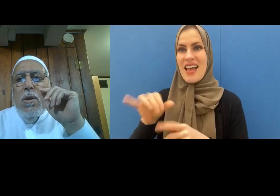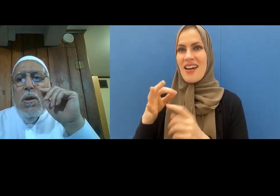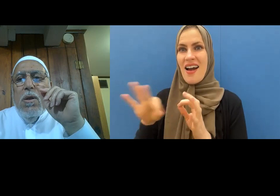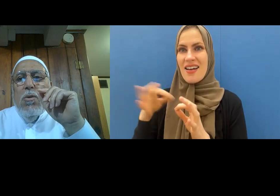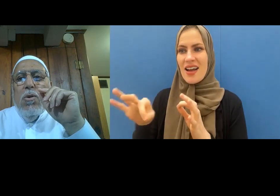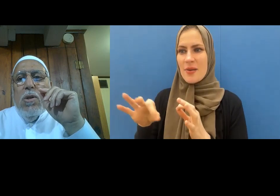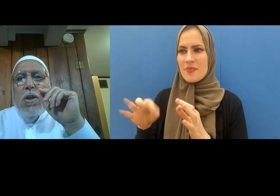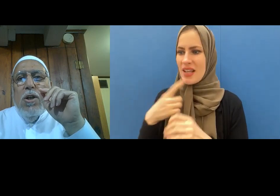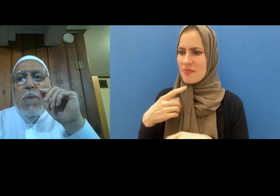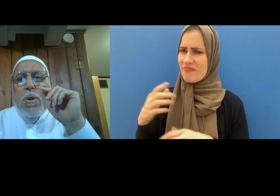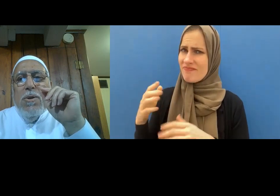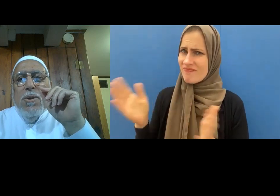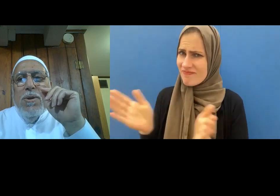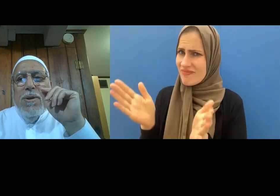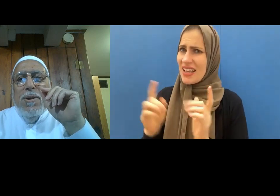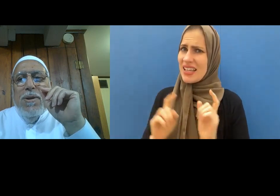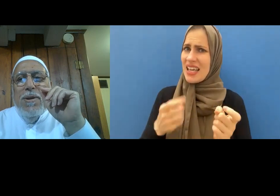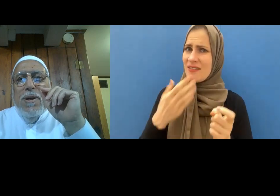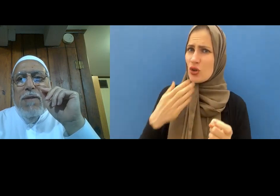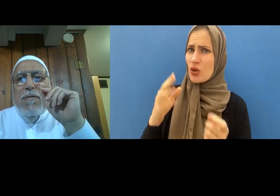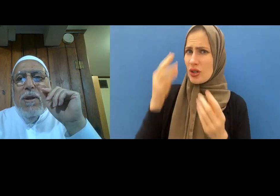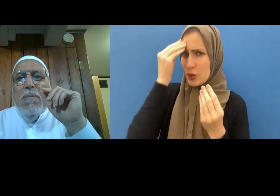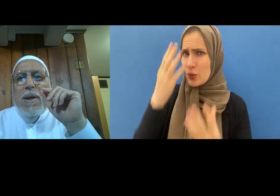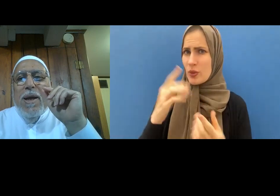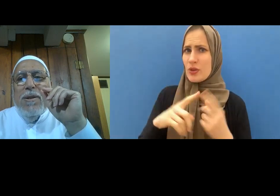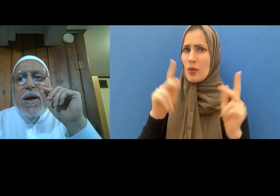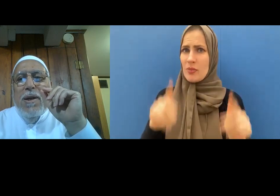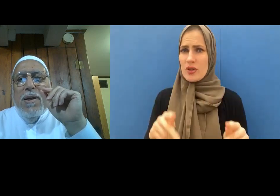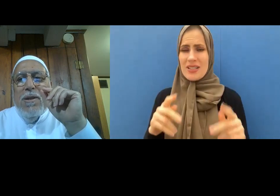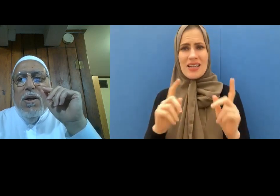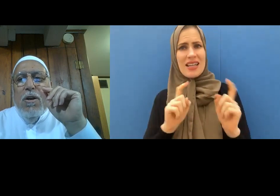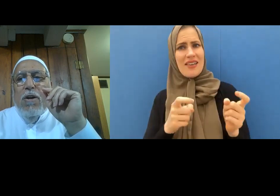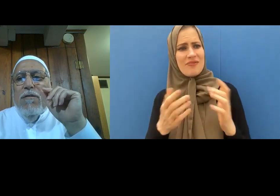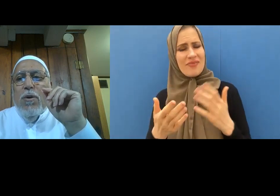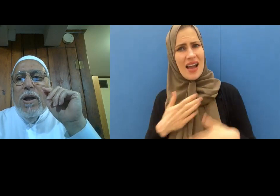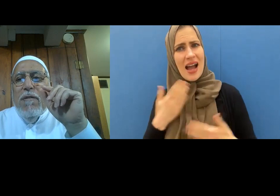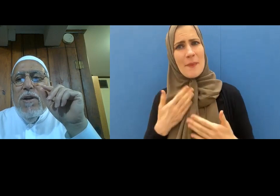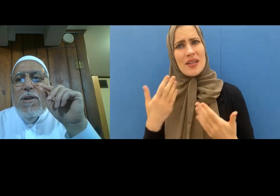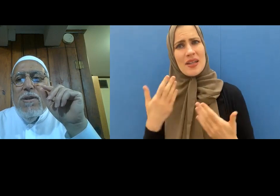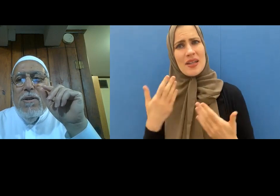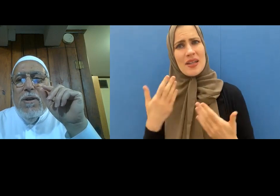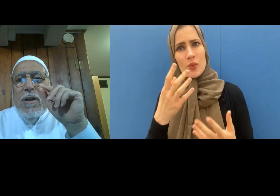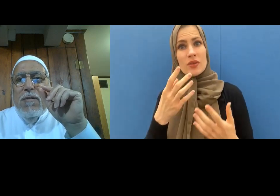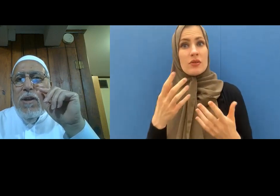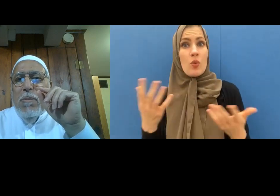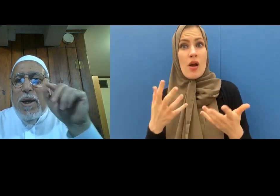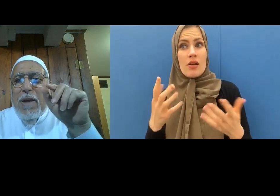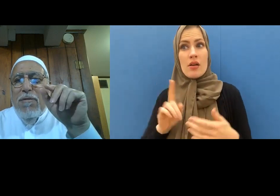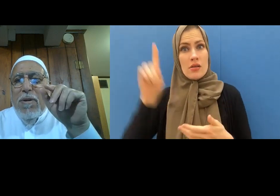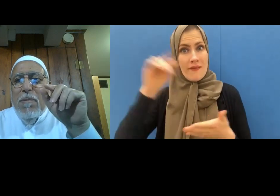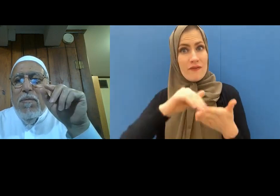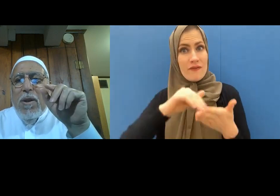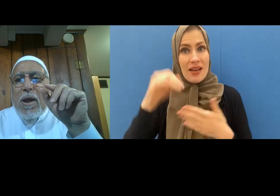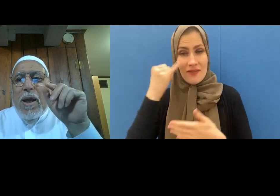news to such a person. Give them glad tidings of forgiveness if they